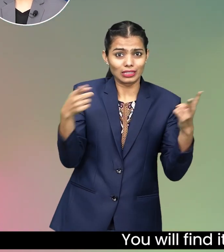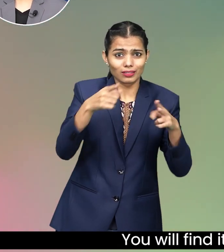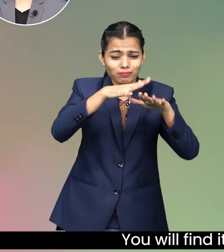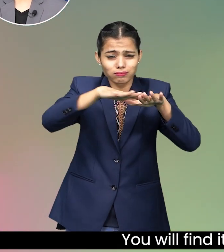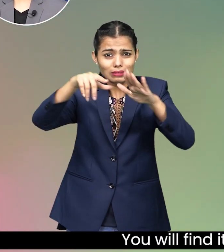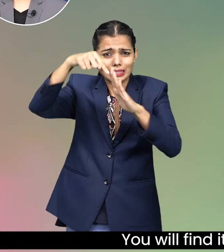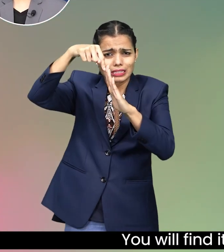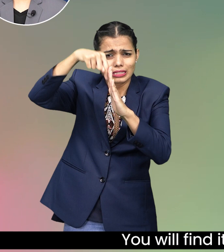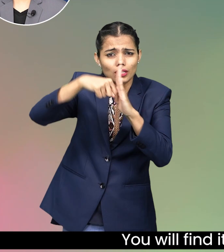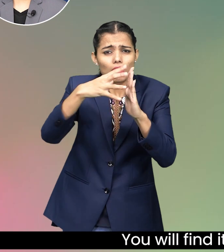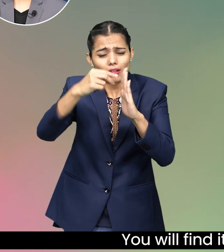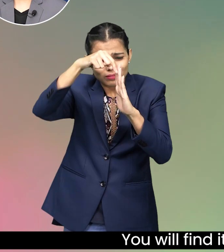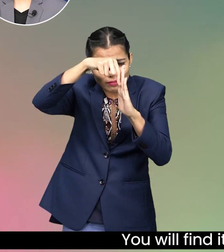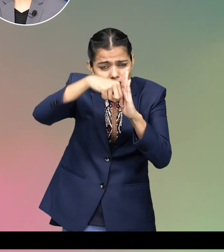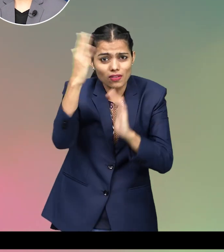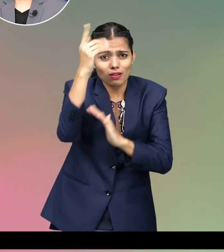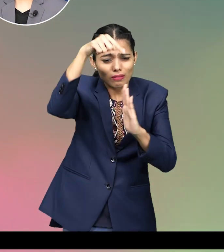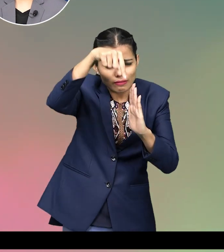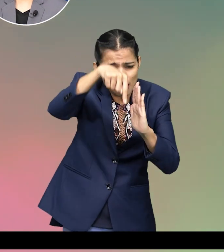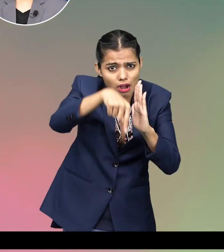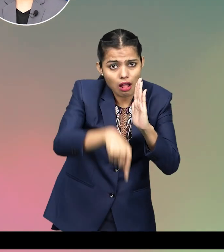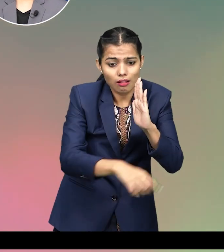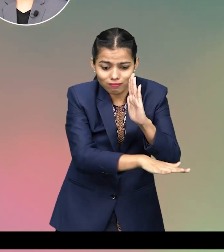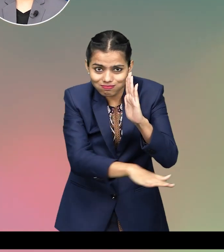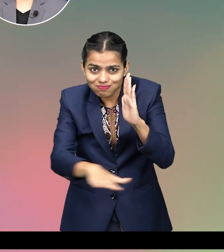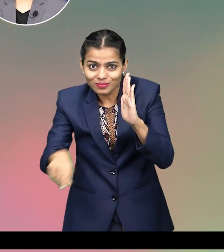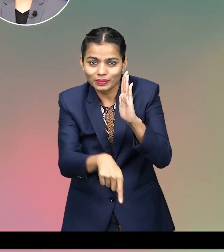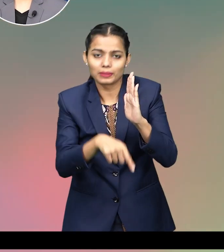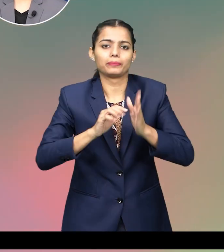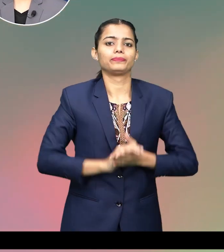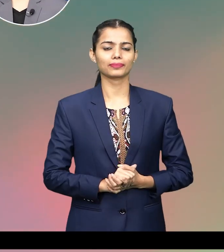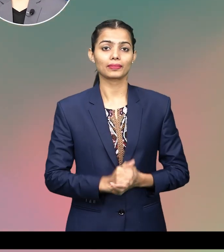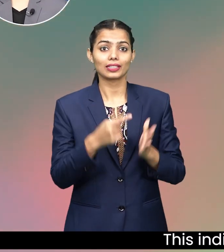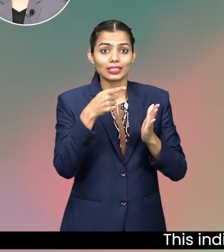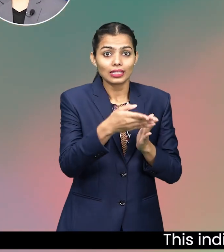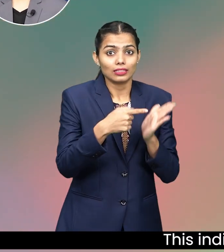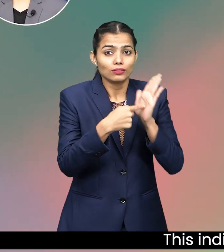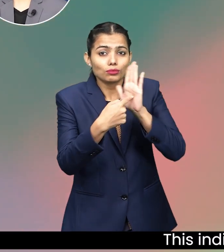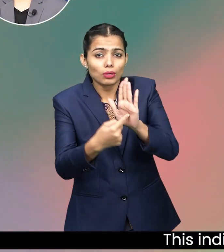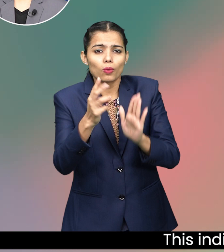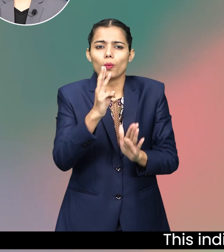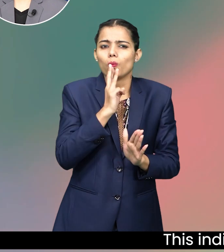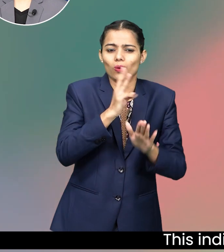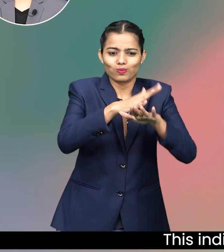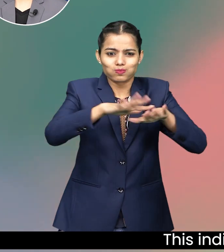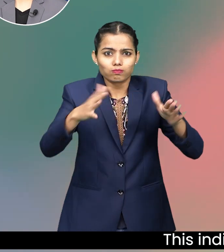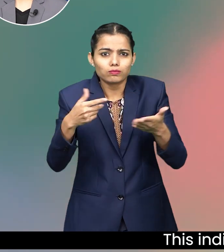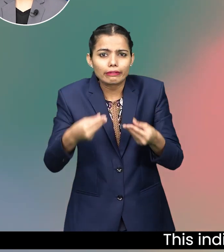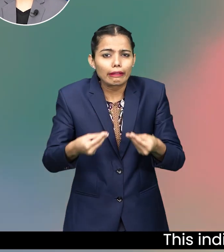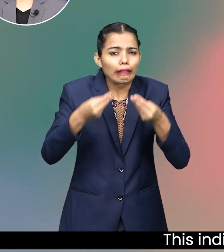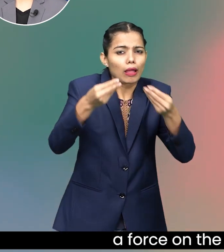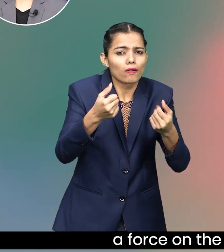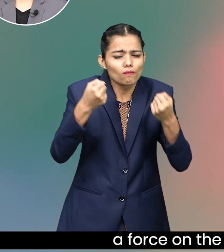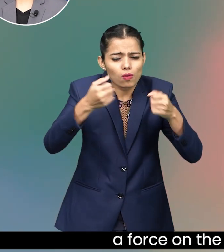it difficult to push deeper and deeper this indicates that water